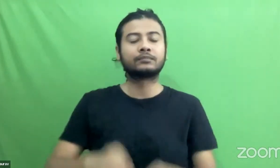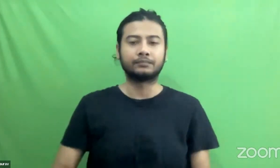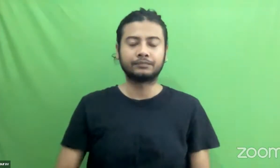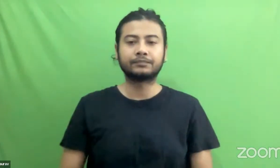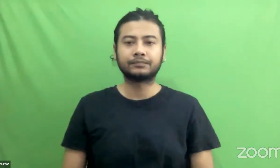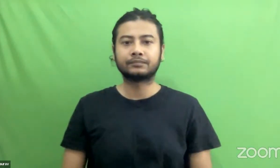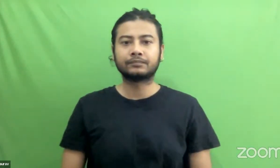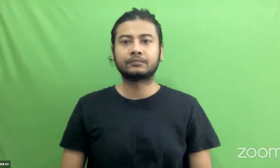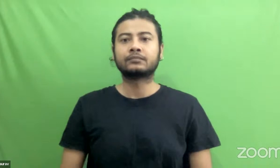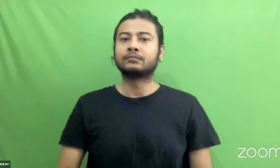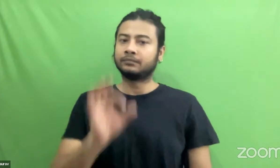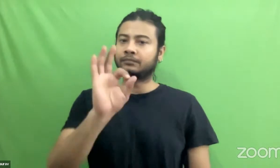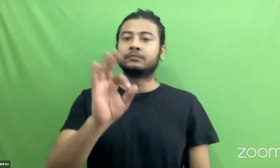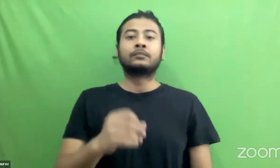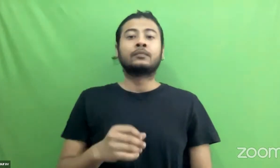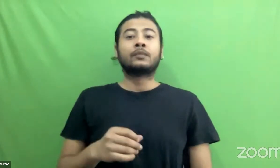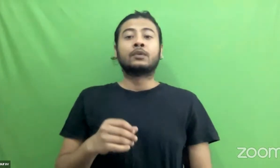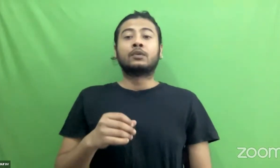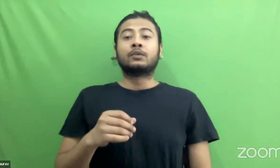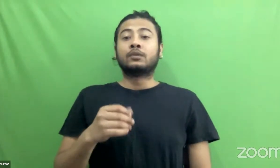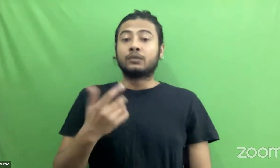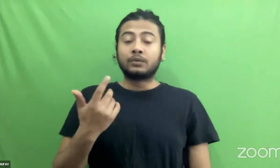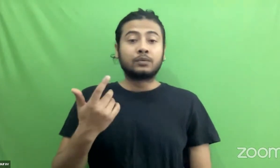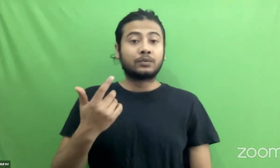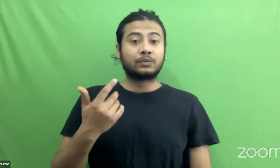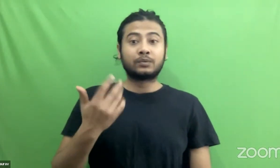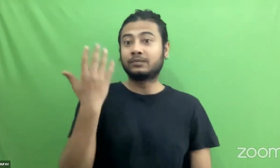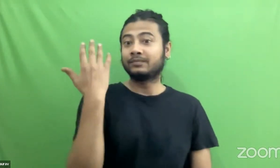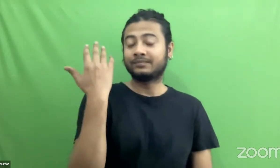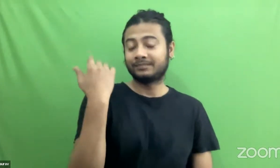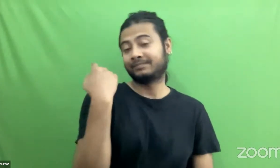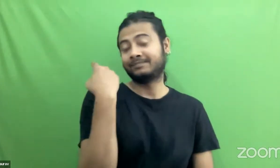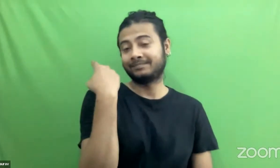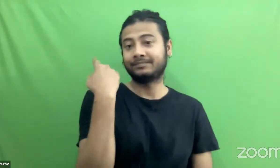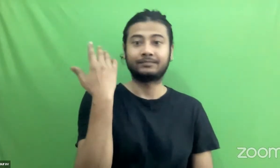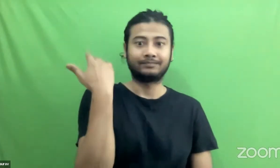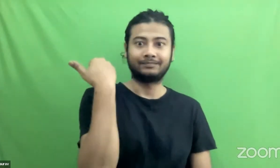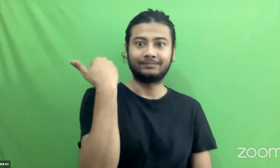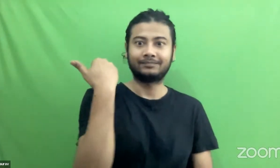the Bhakti, or the tree of devotion. And we all are branches and